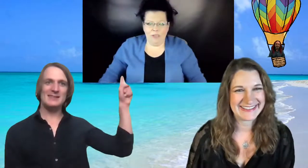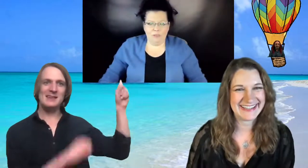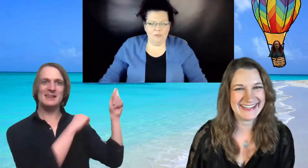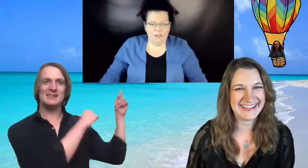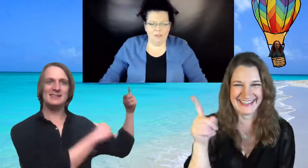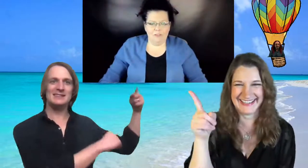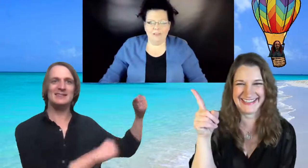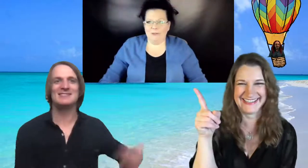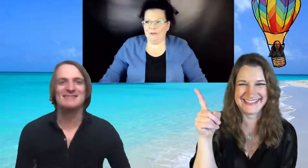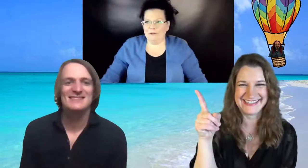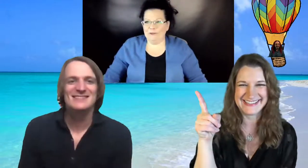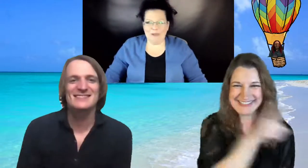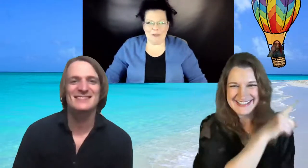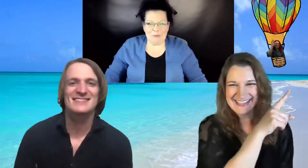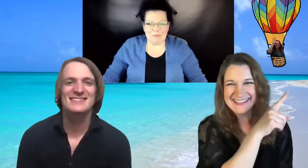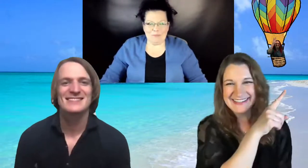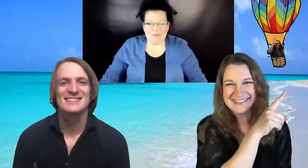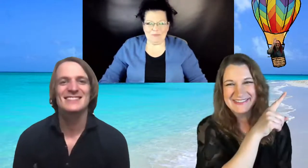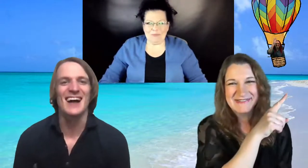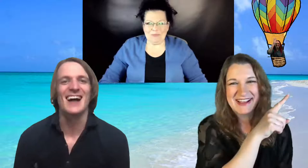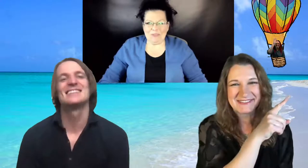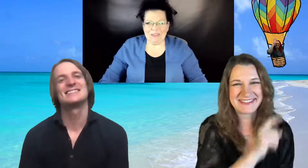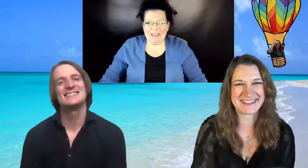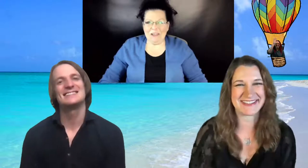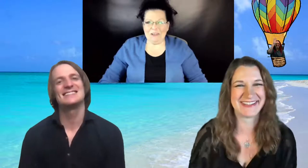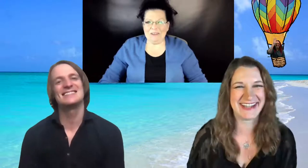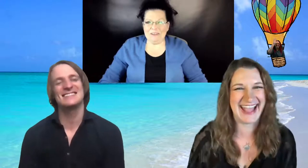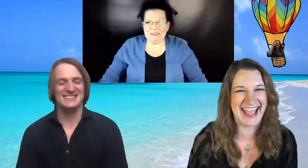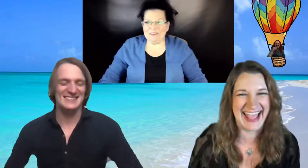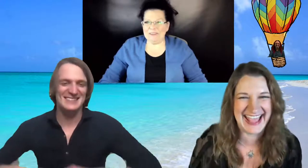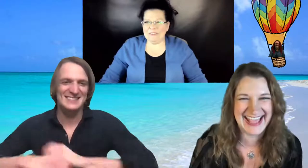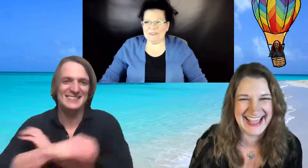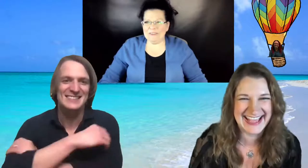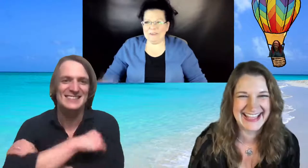Oh, wait, it's over here, right? There we go. Okay. I know, we're backwards here.